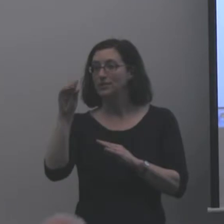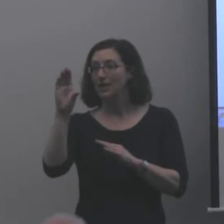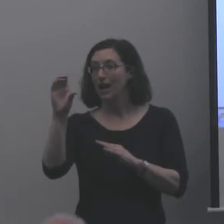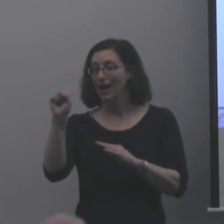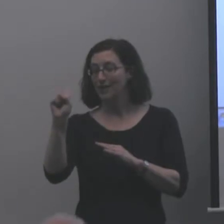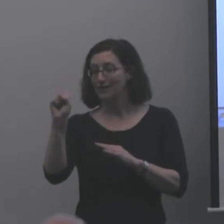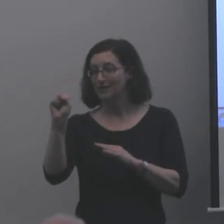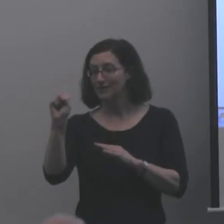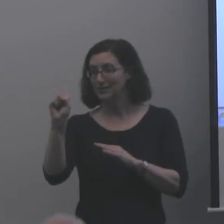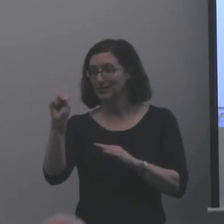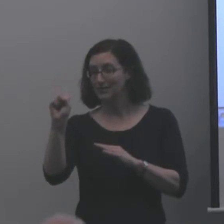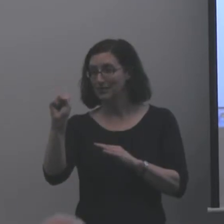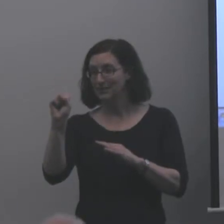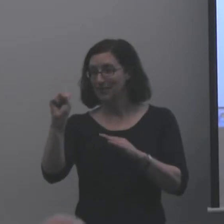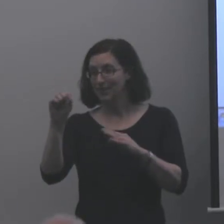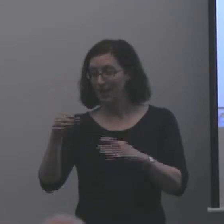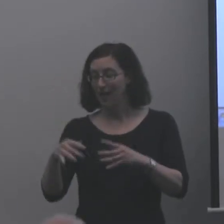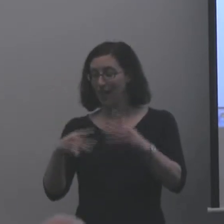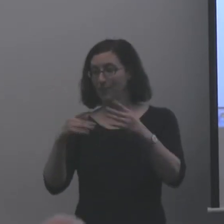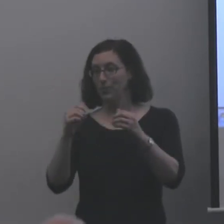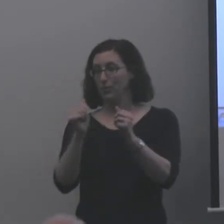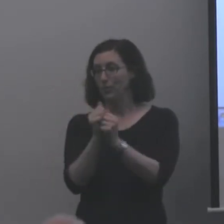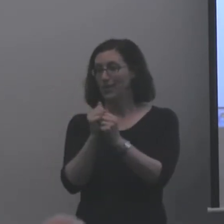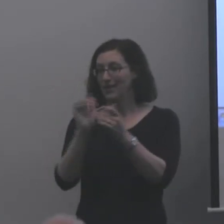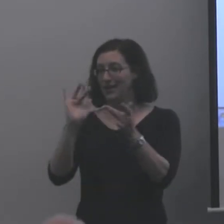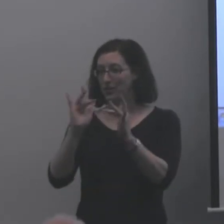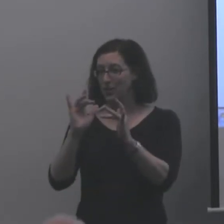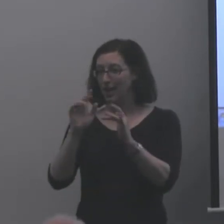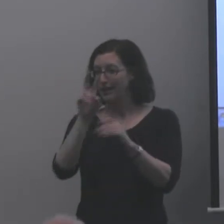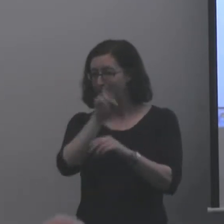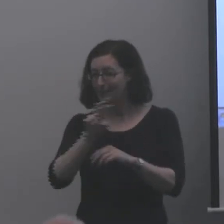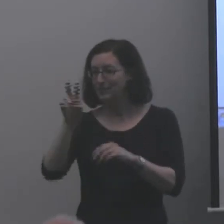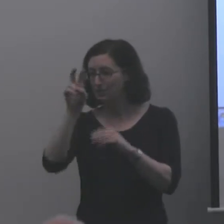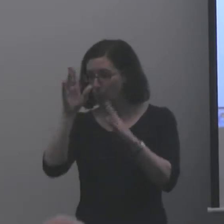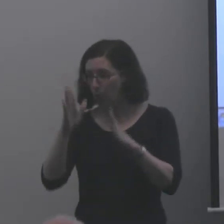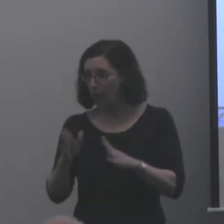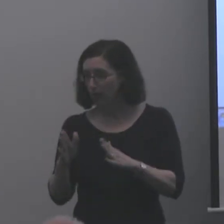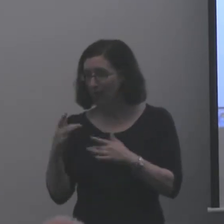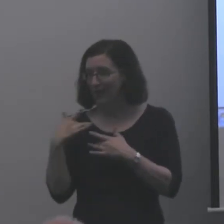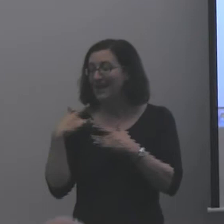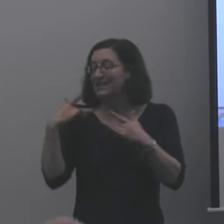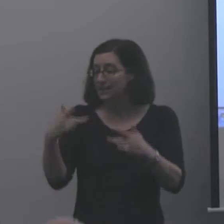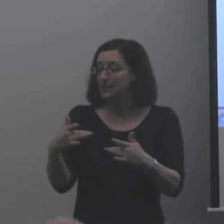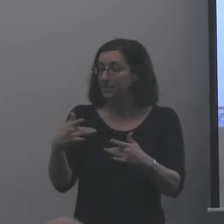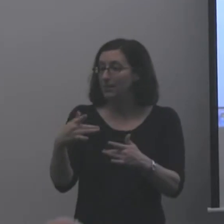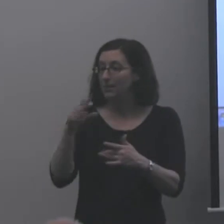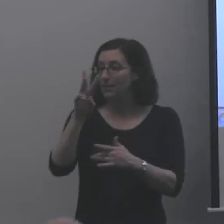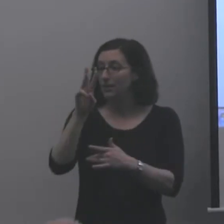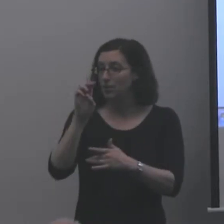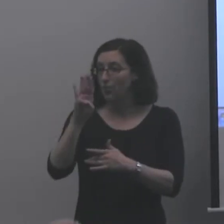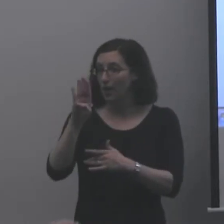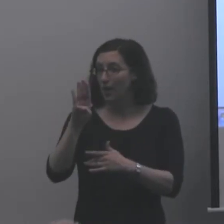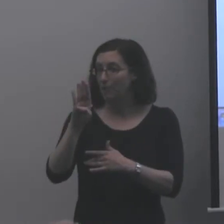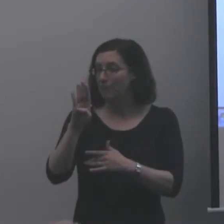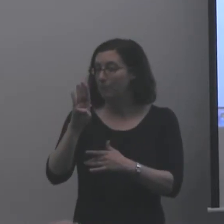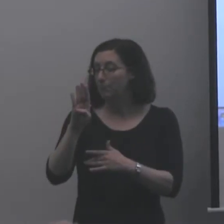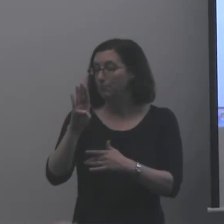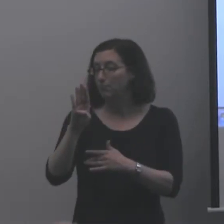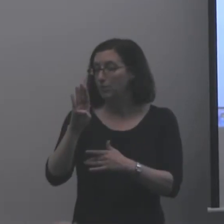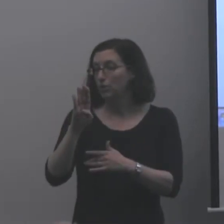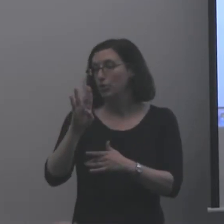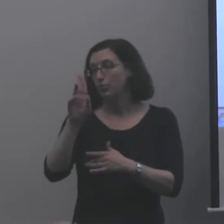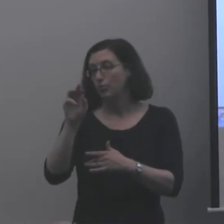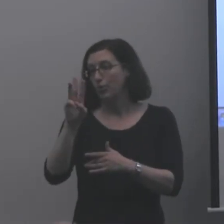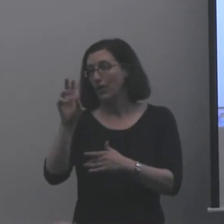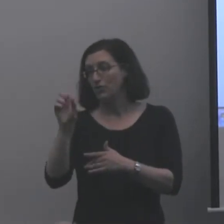in Internet Explorer, which is typically the default web browser that I use, right? Or the web